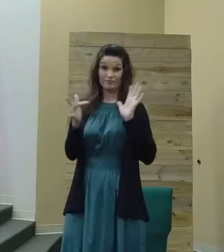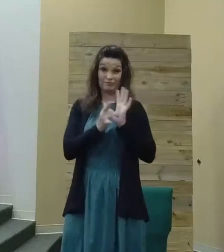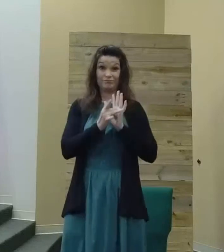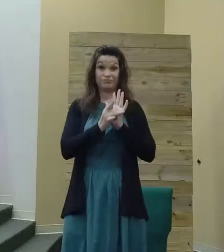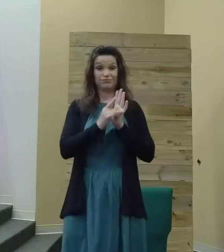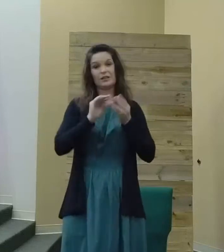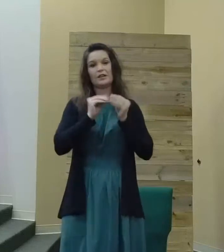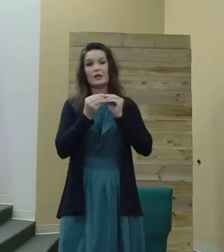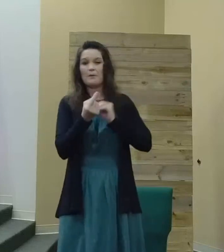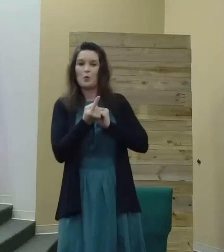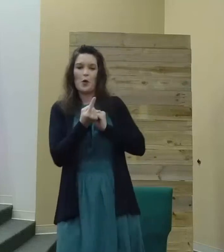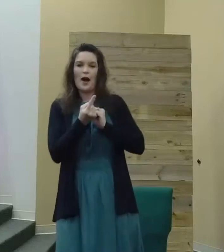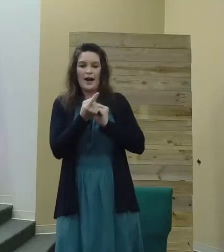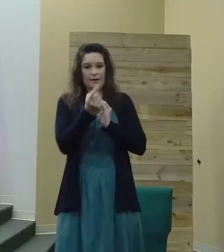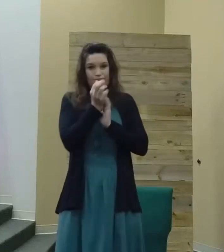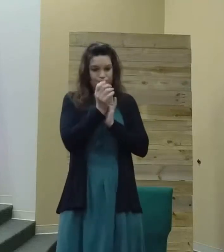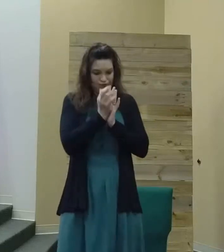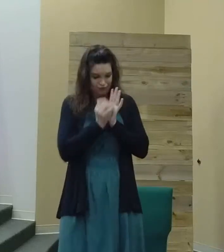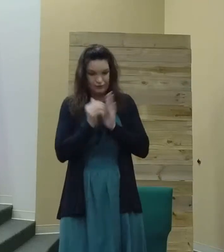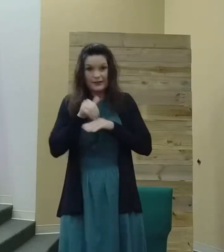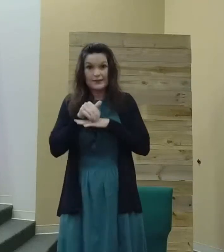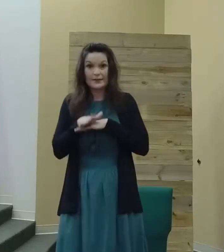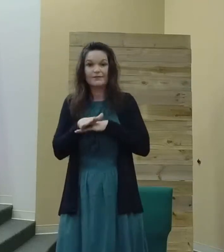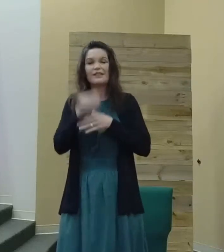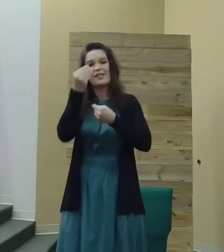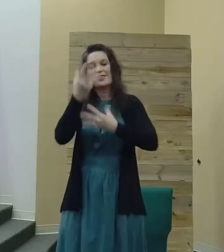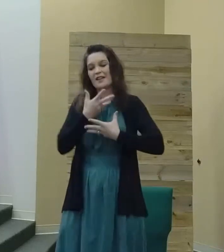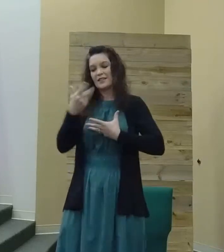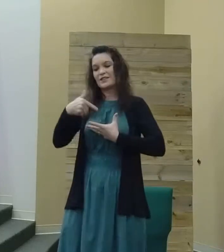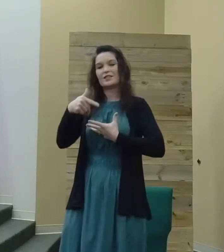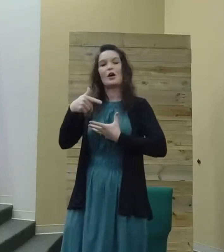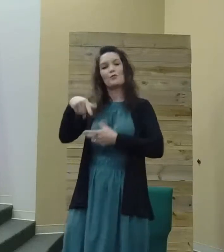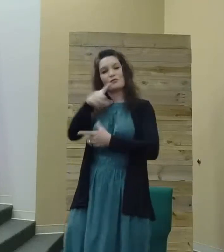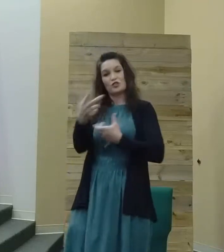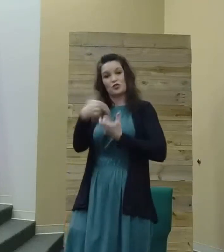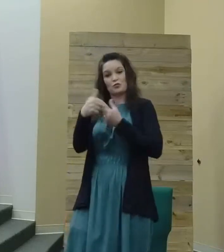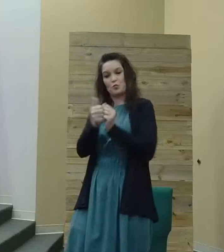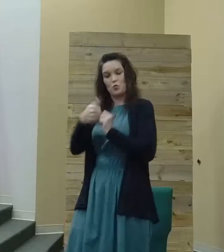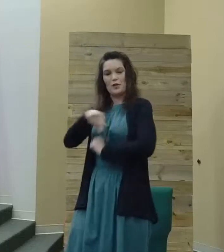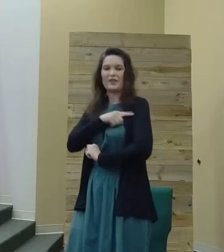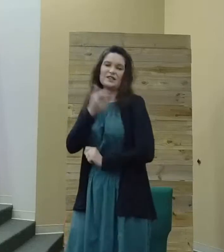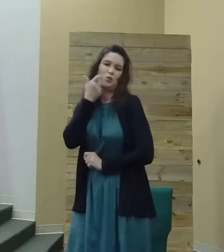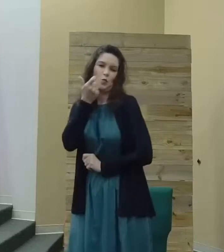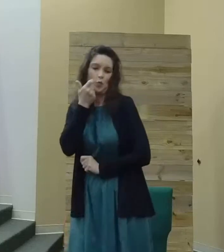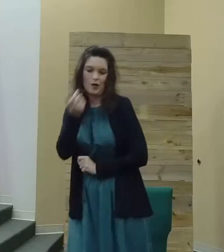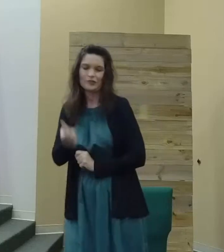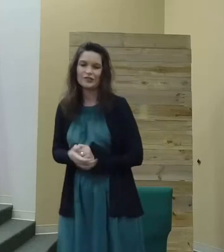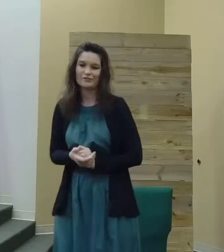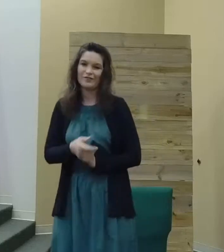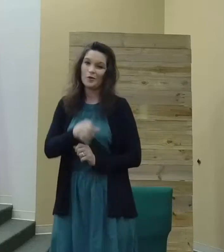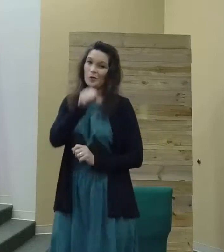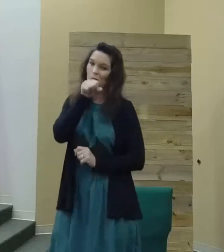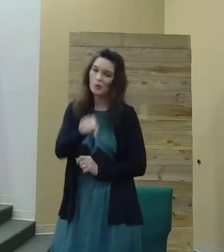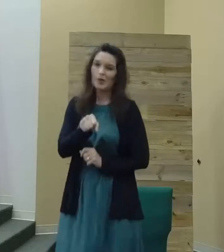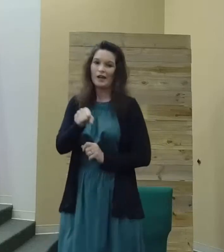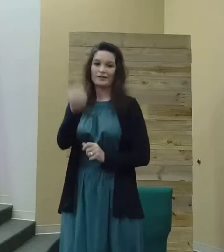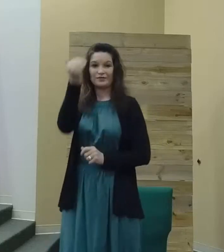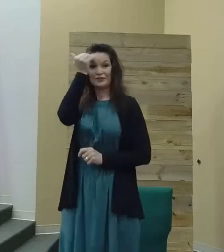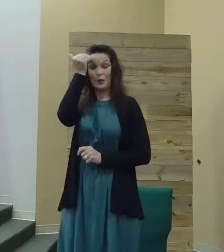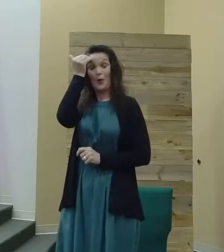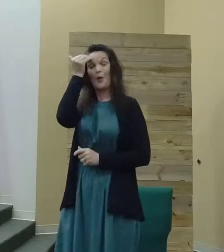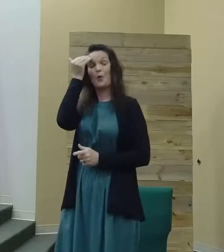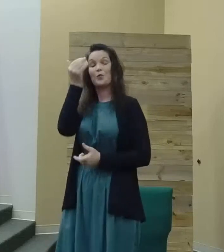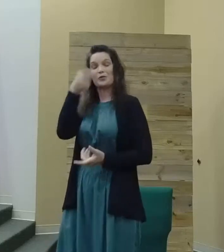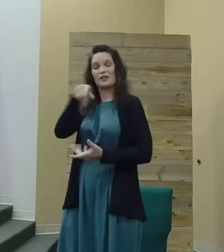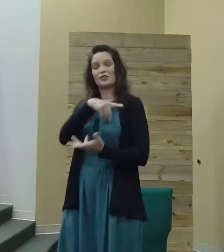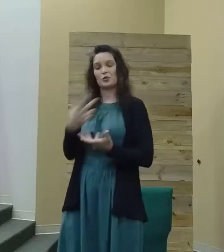that. That number one, when you fill that out and submit that, that lets us know that you are watching this morning. We would love to know that you are with us